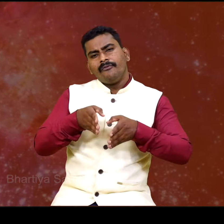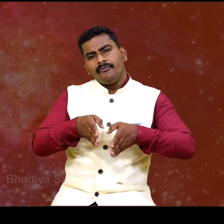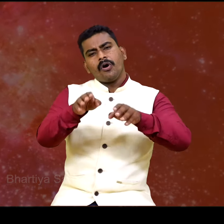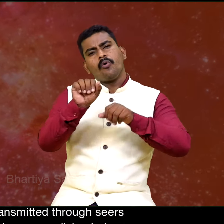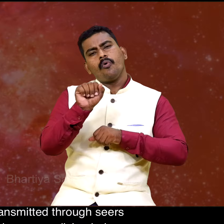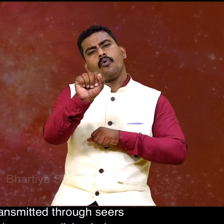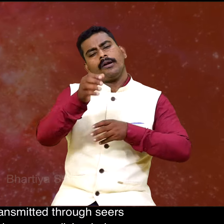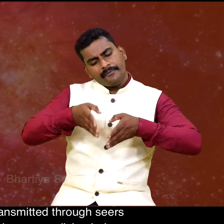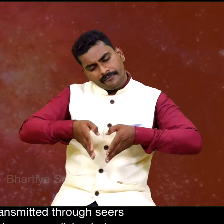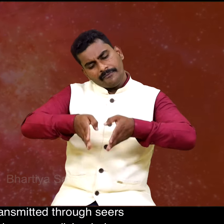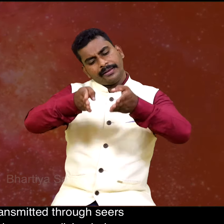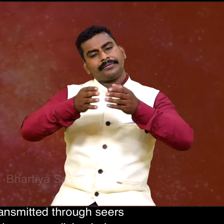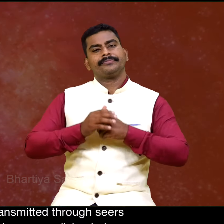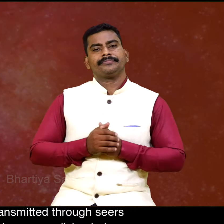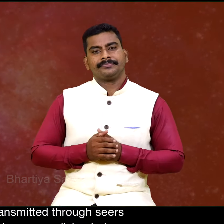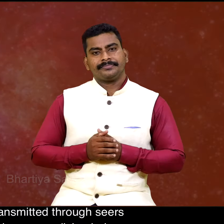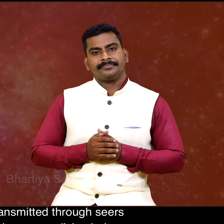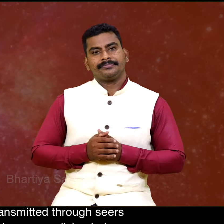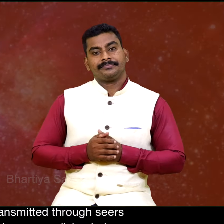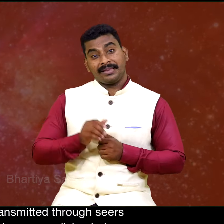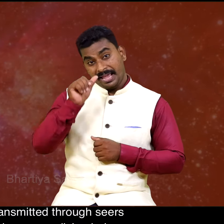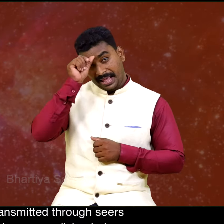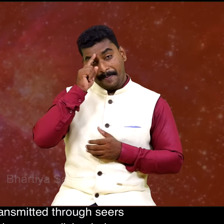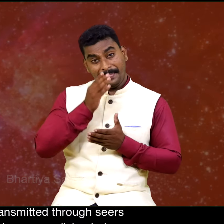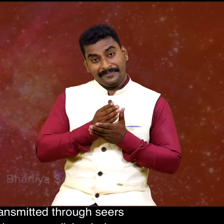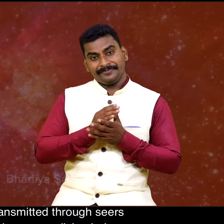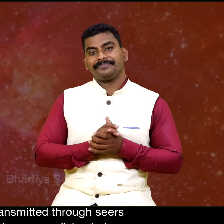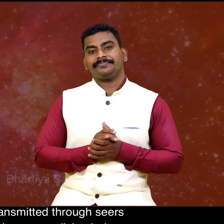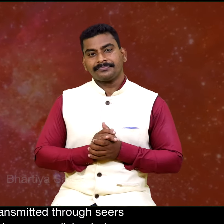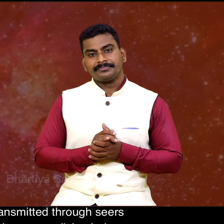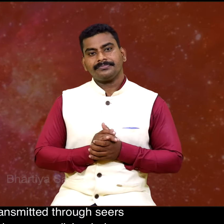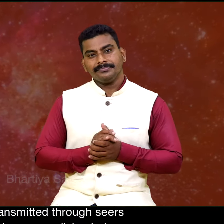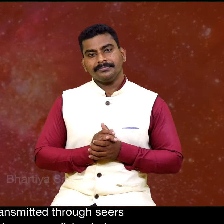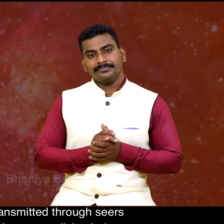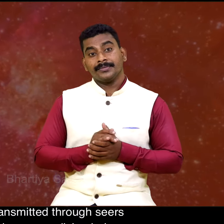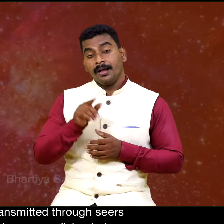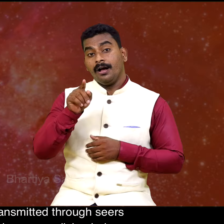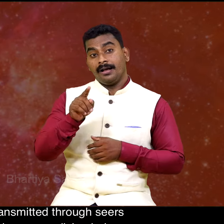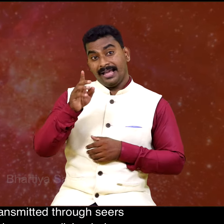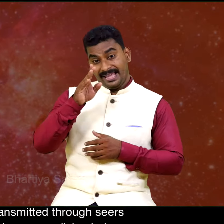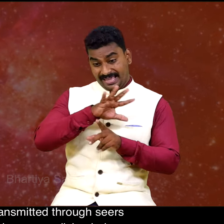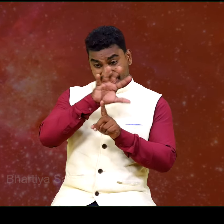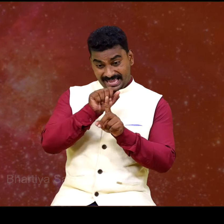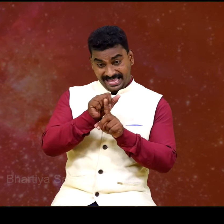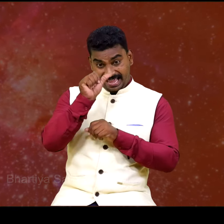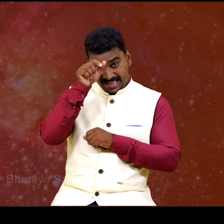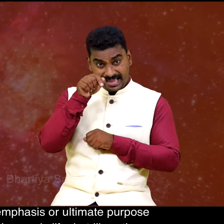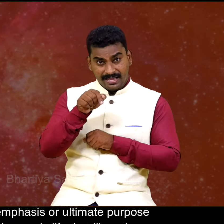through seers and sages or divine beings. Their emphasis or